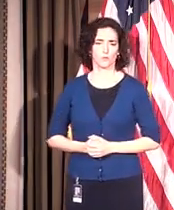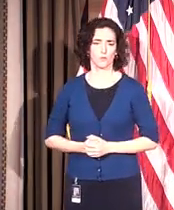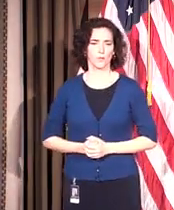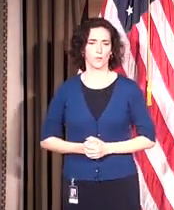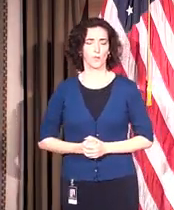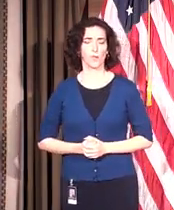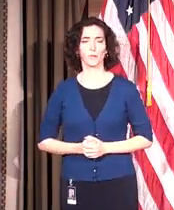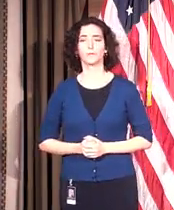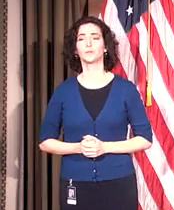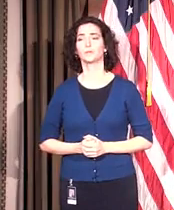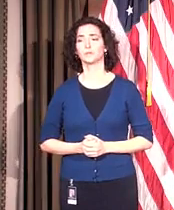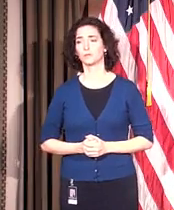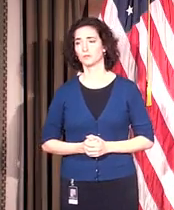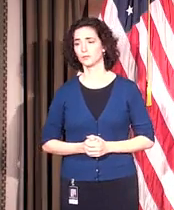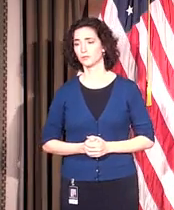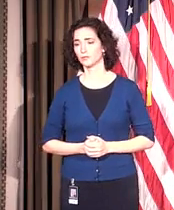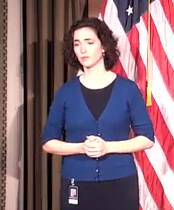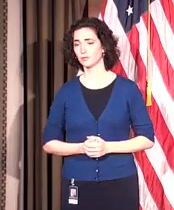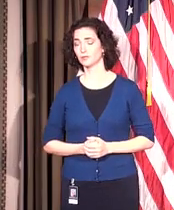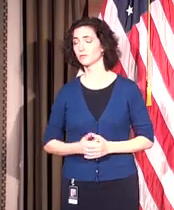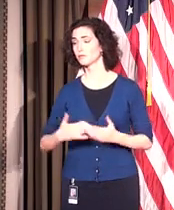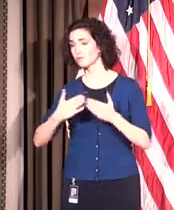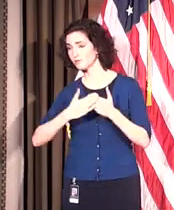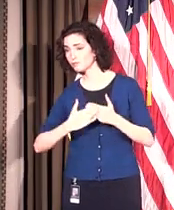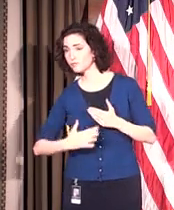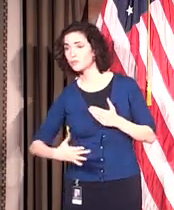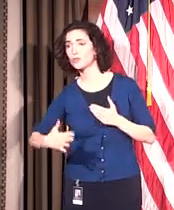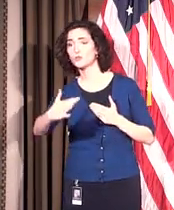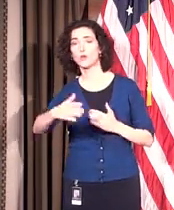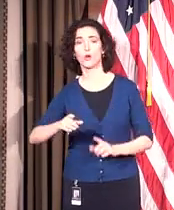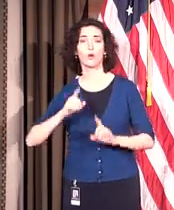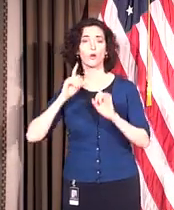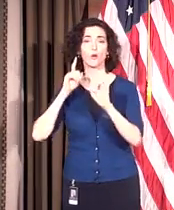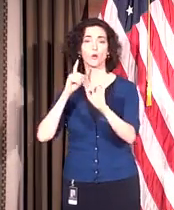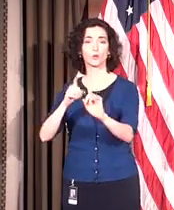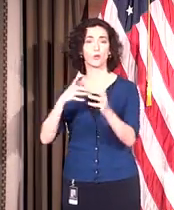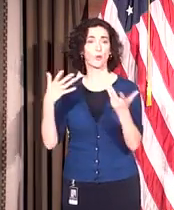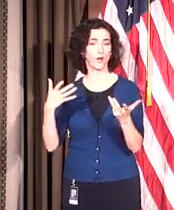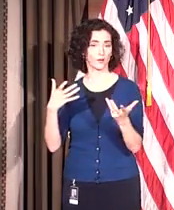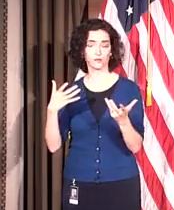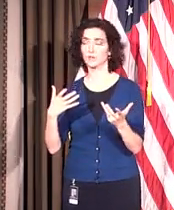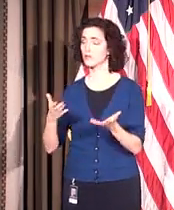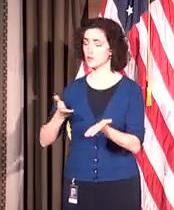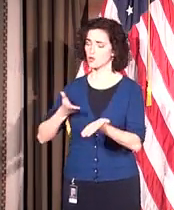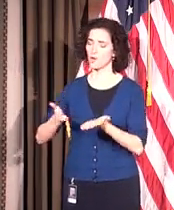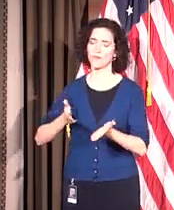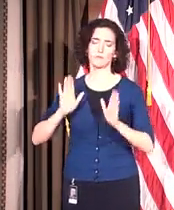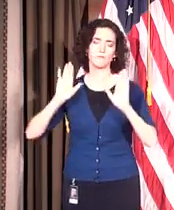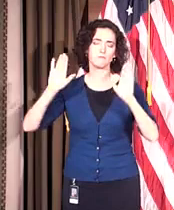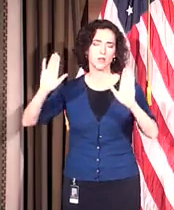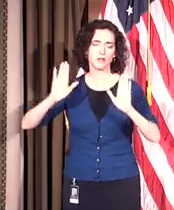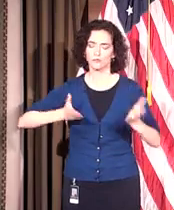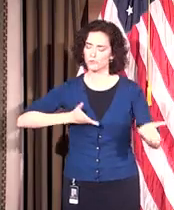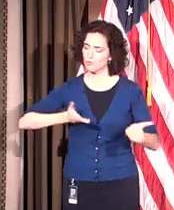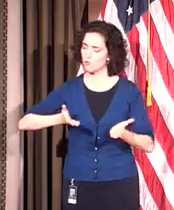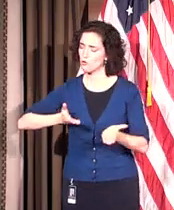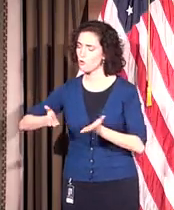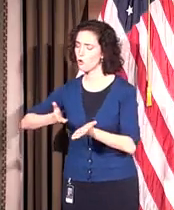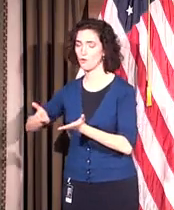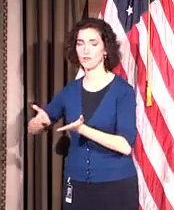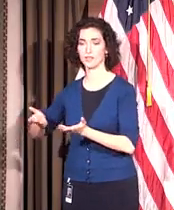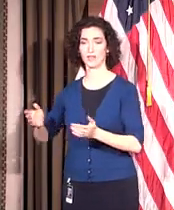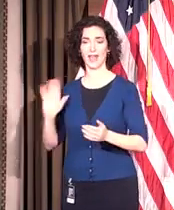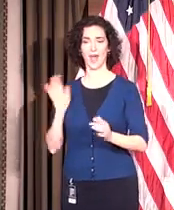As we move forward, we will strive to deliver exceptional service and build upon our